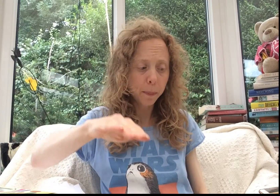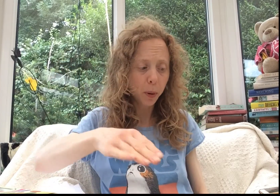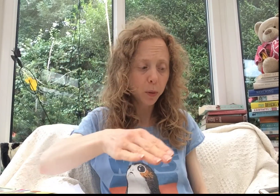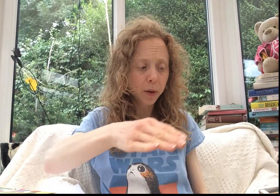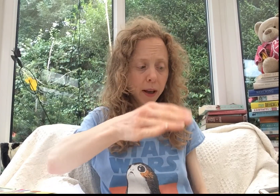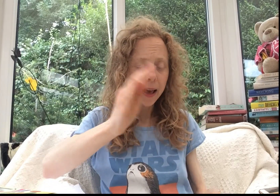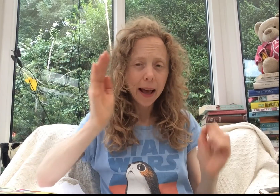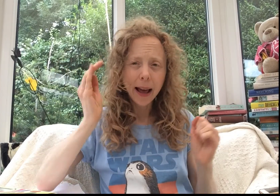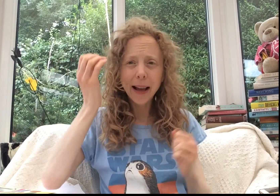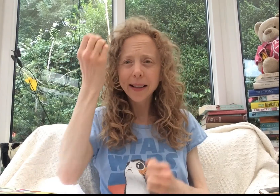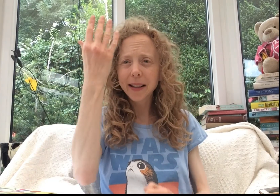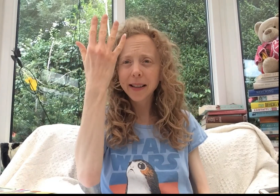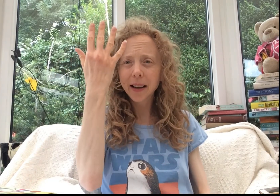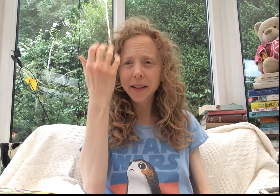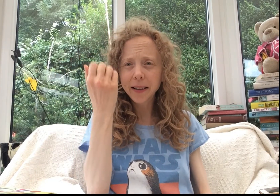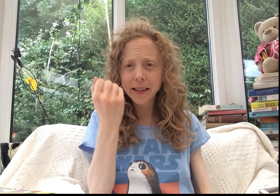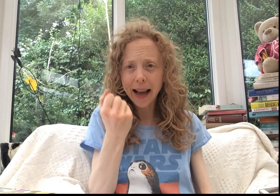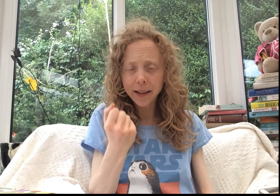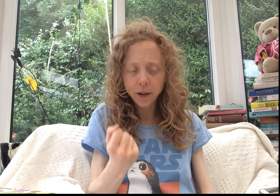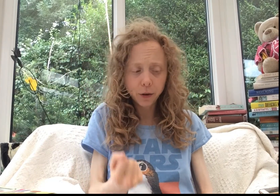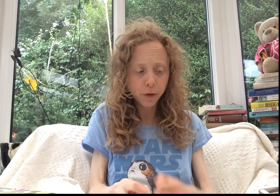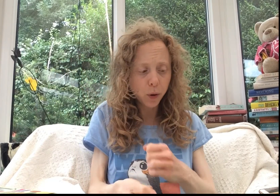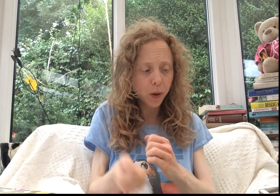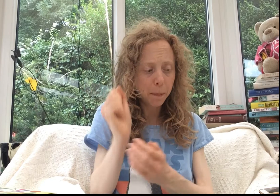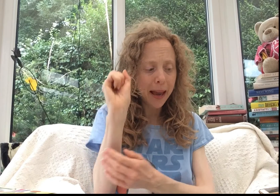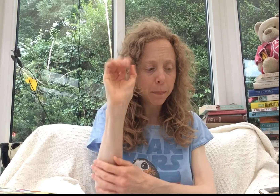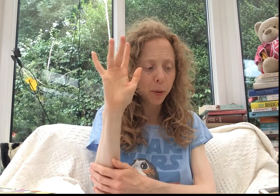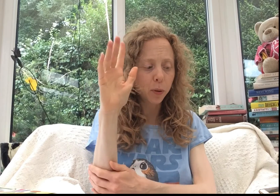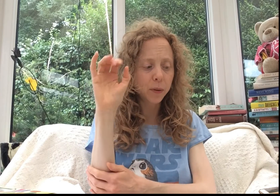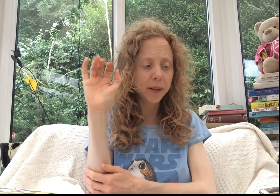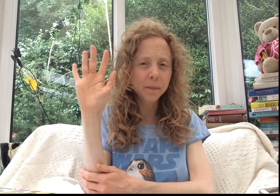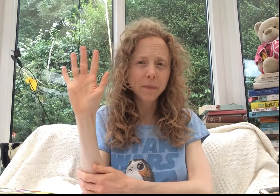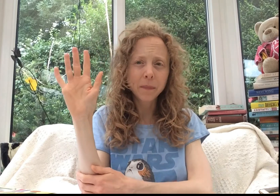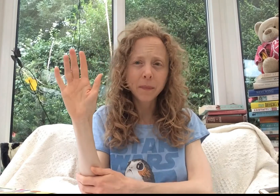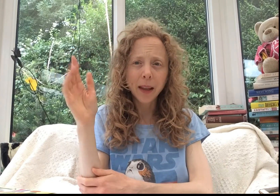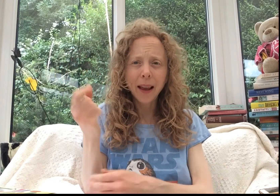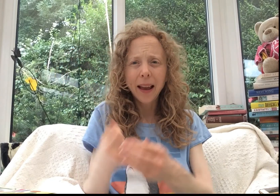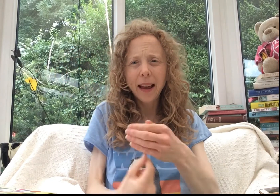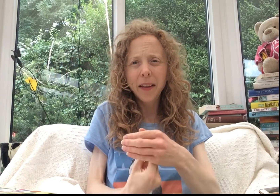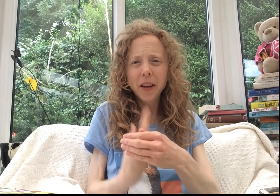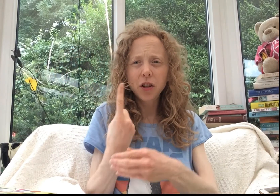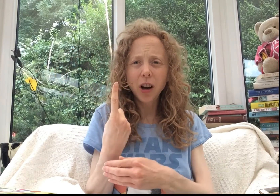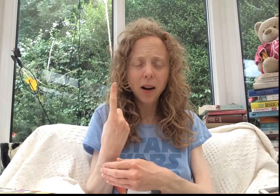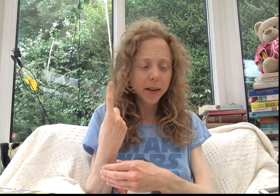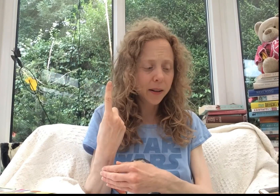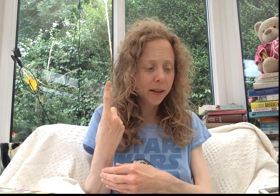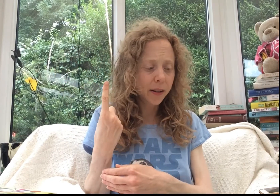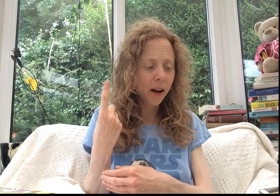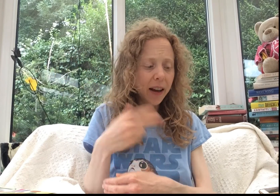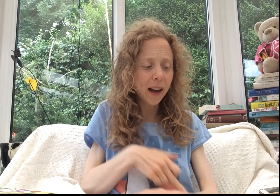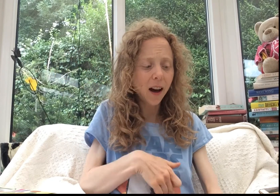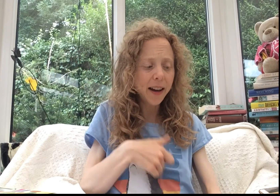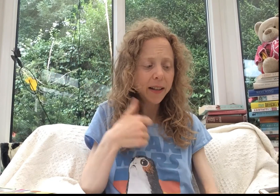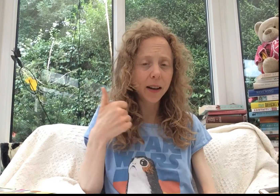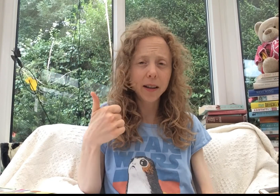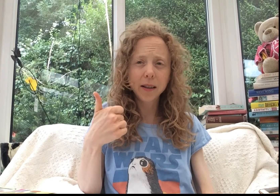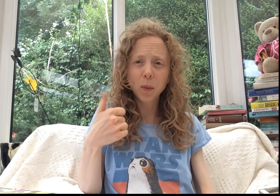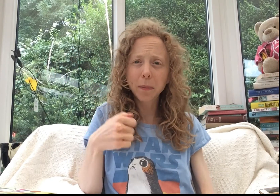ripple as the sun set through the maples, and the chance of a kindness with